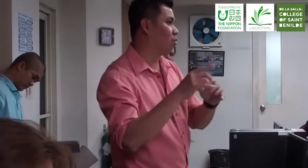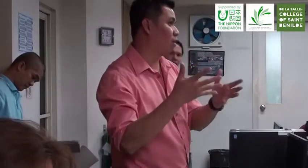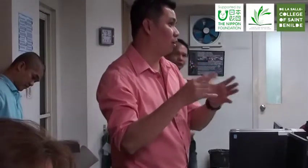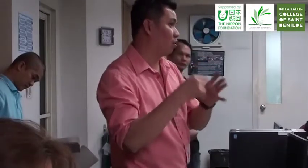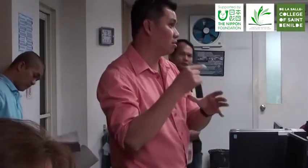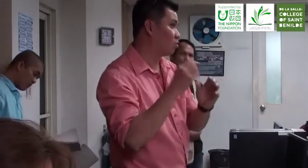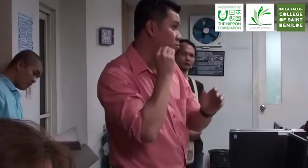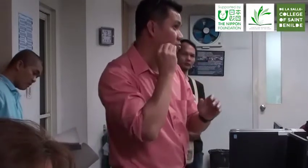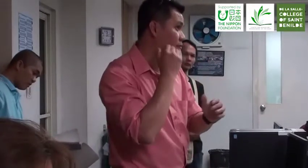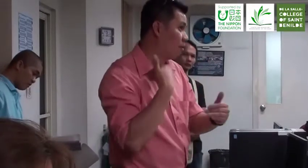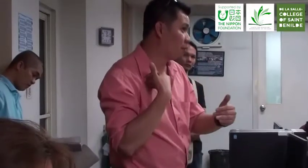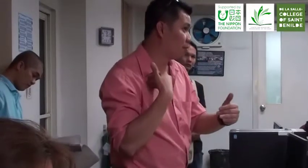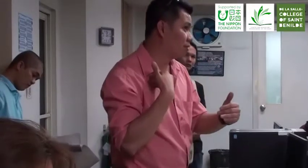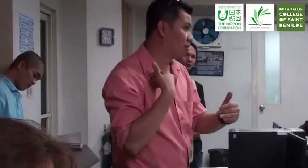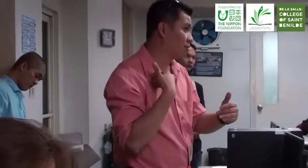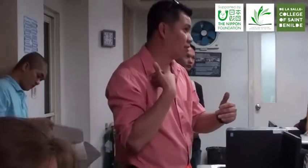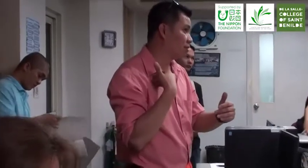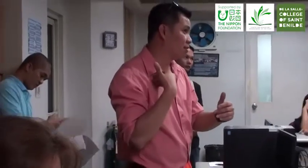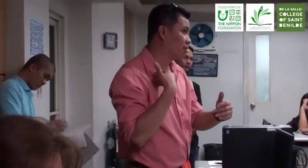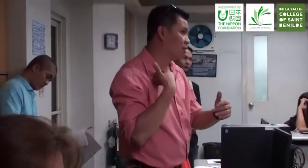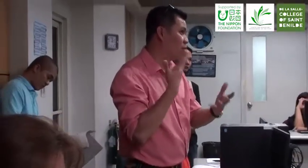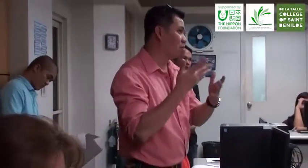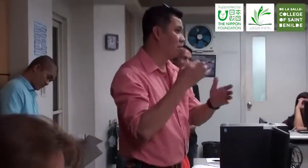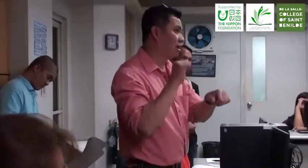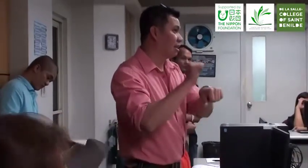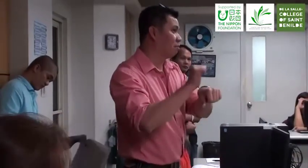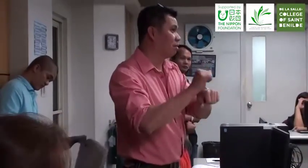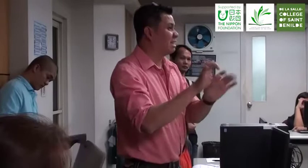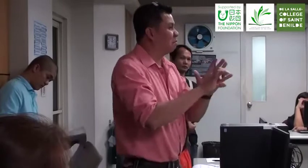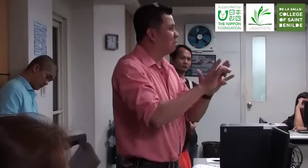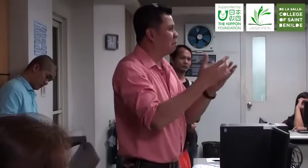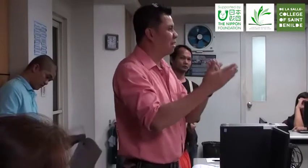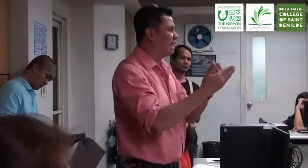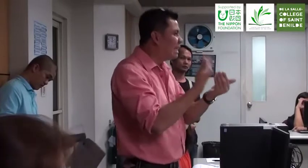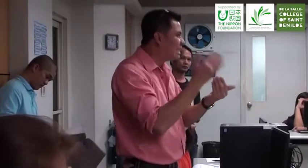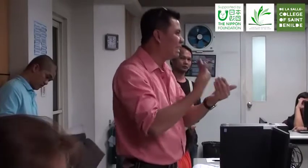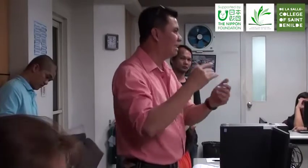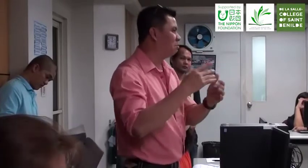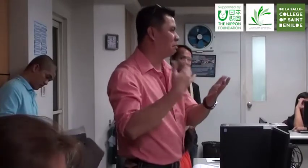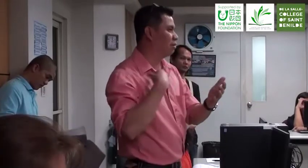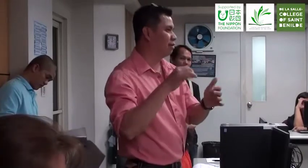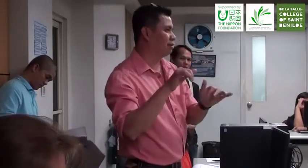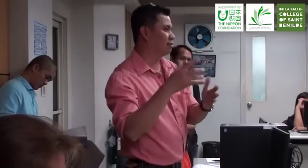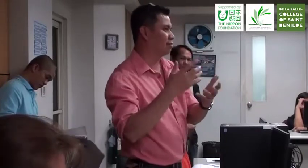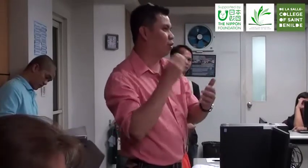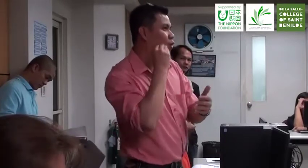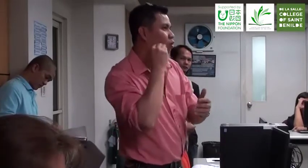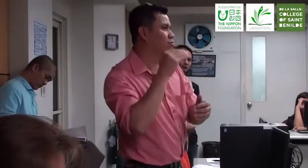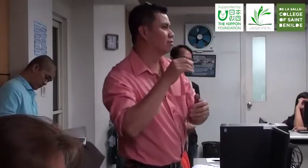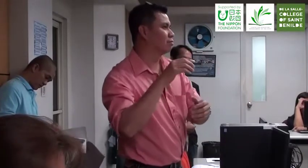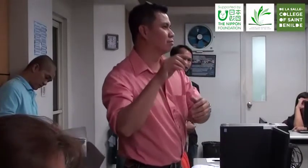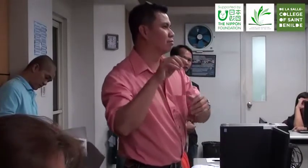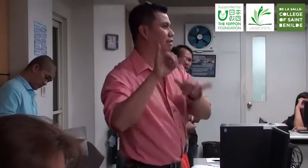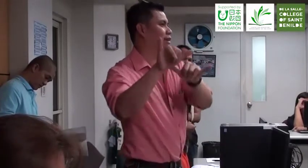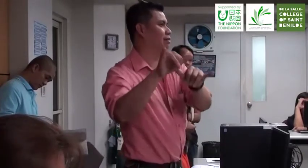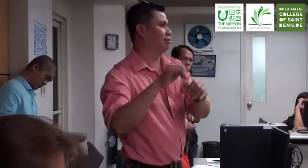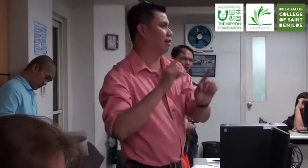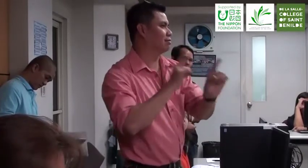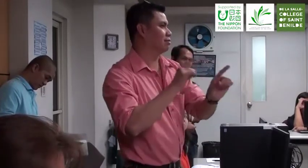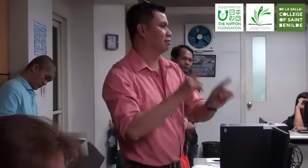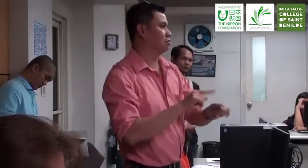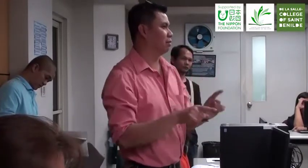home. Activities, do you have give quizzes at home? Or it's just assignments?